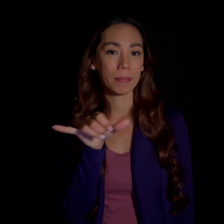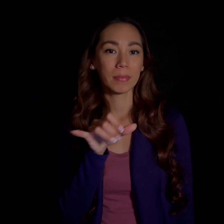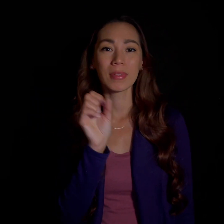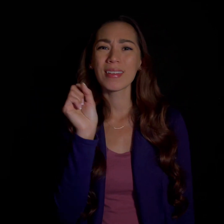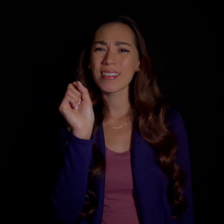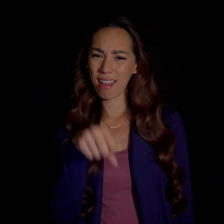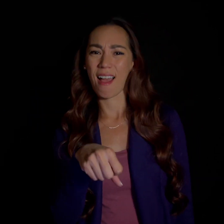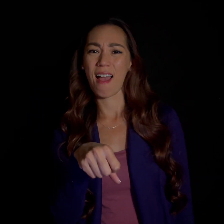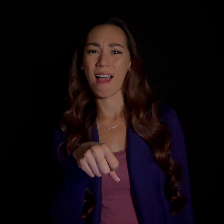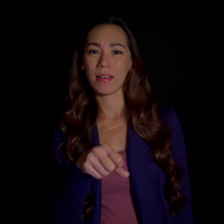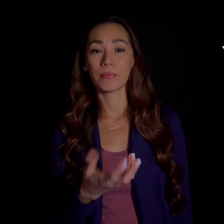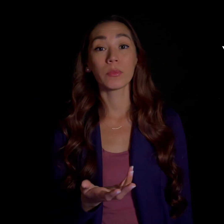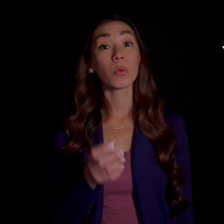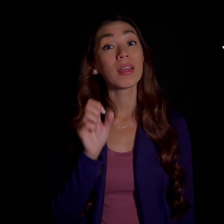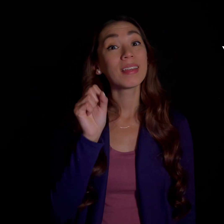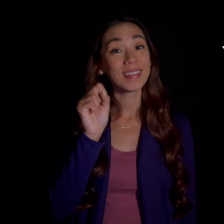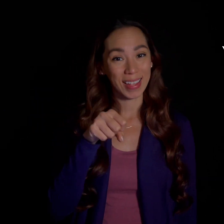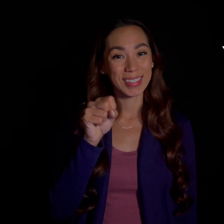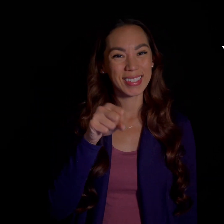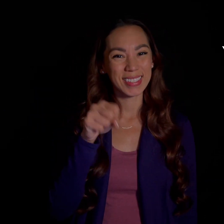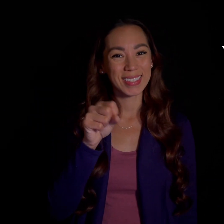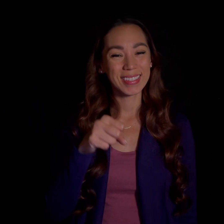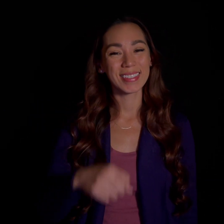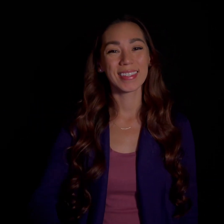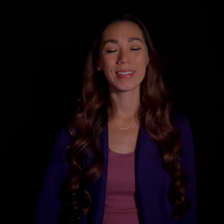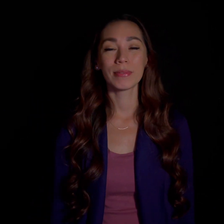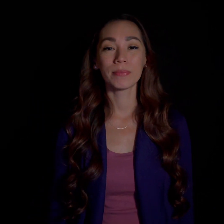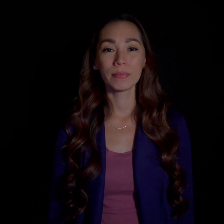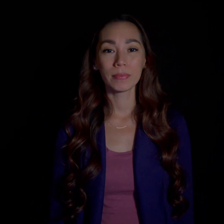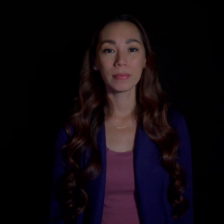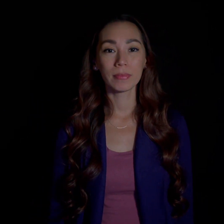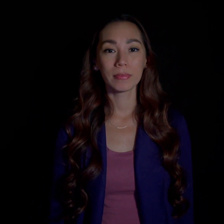sign. Yeah. Yes.